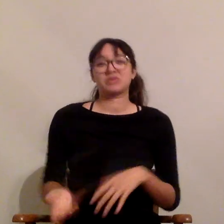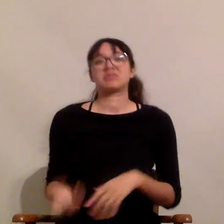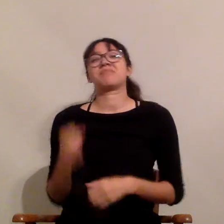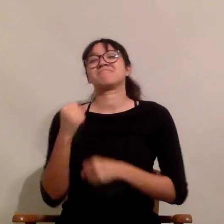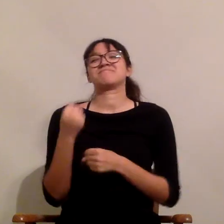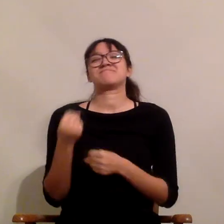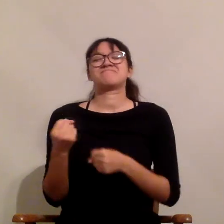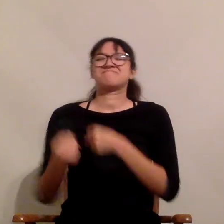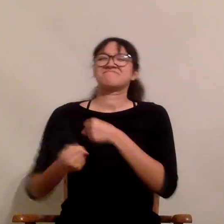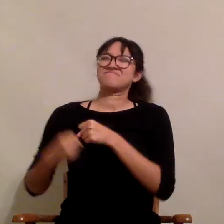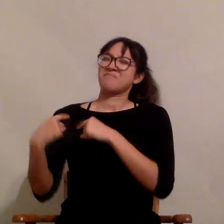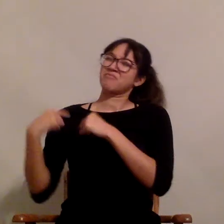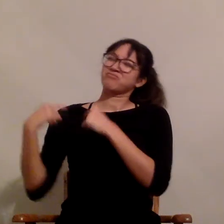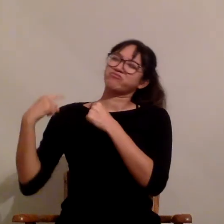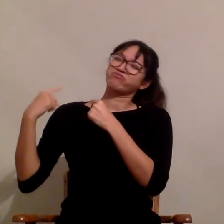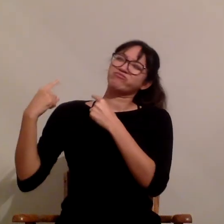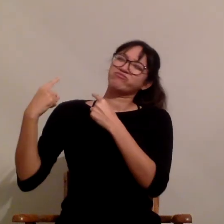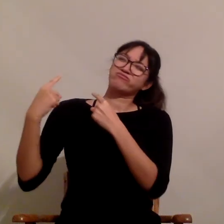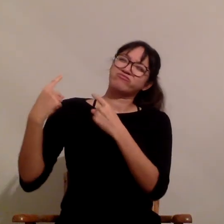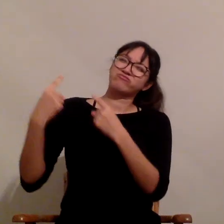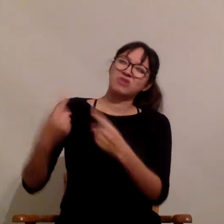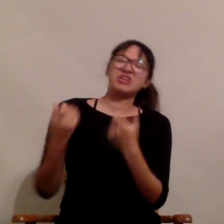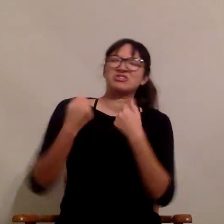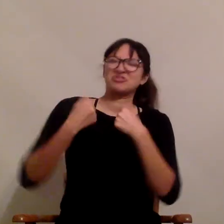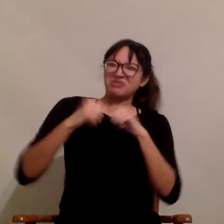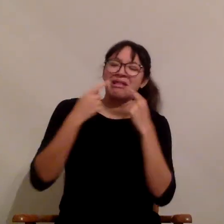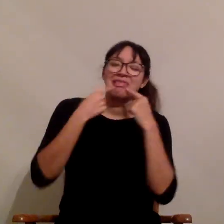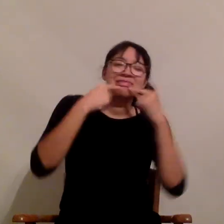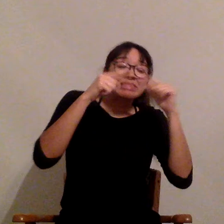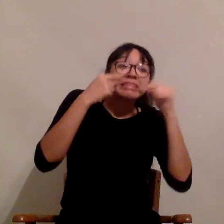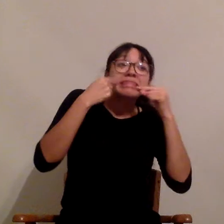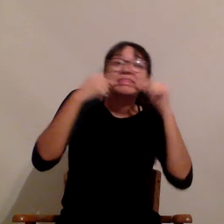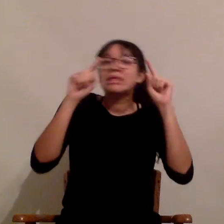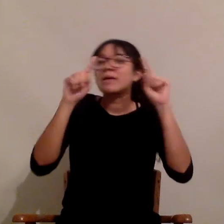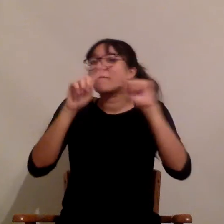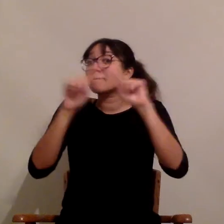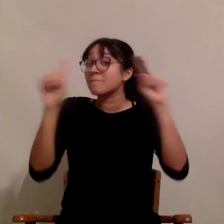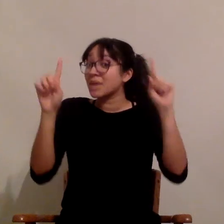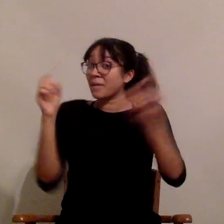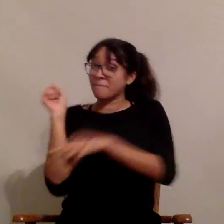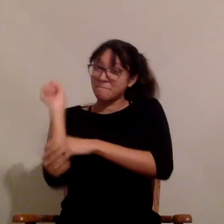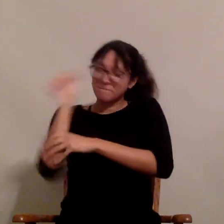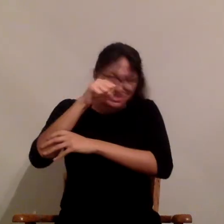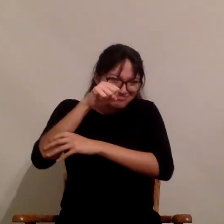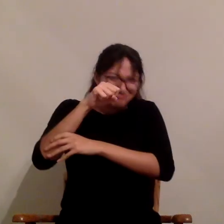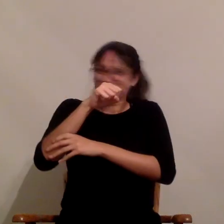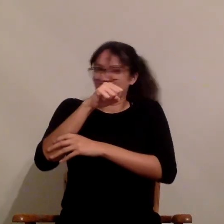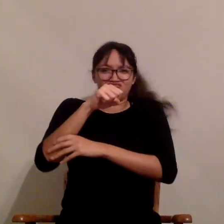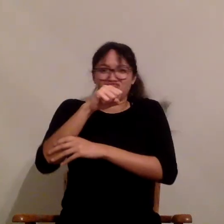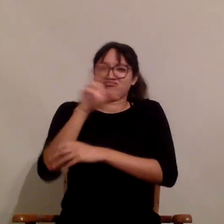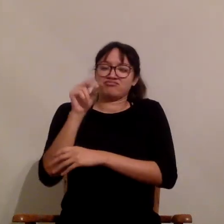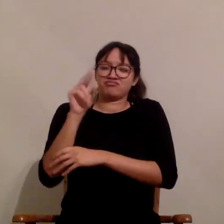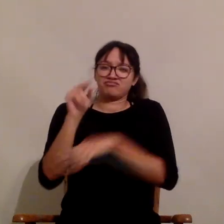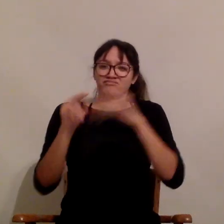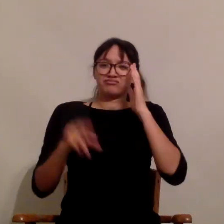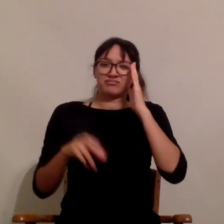while we've made some advancements, we still haven't beaten it. 2 out of 5 people in